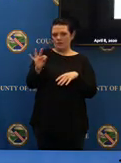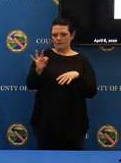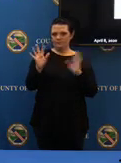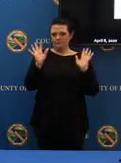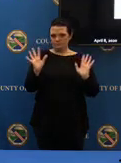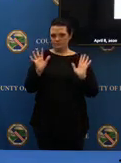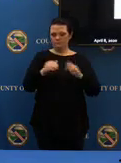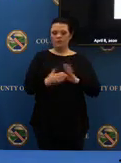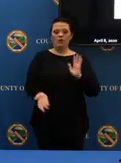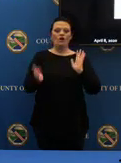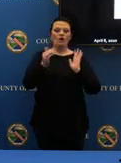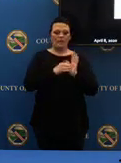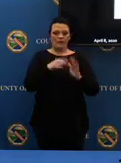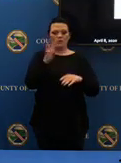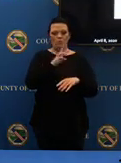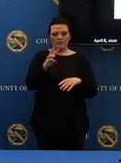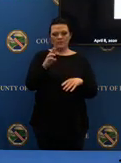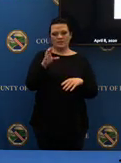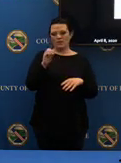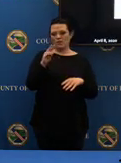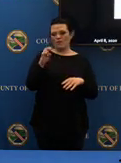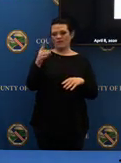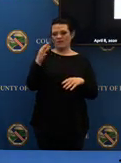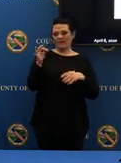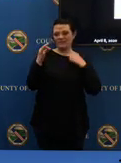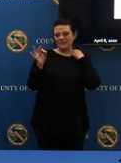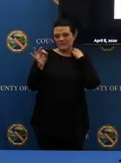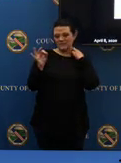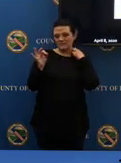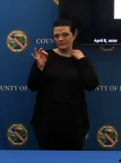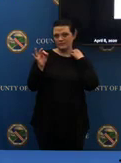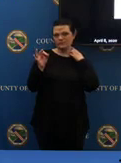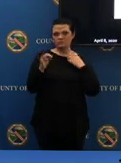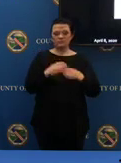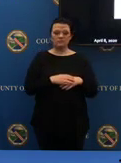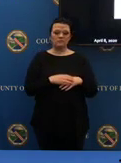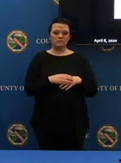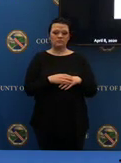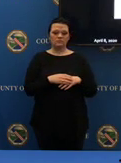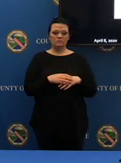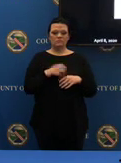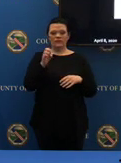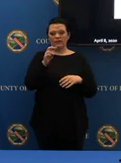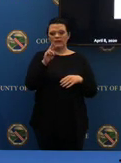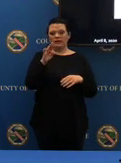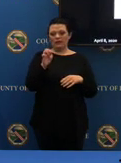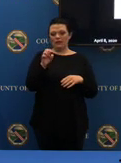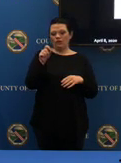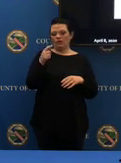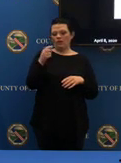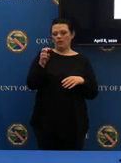716-858-2929. Once again, our website, COVID-19, back at